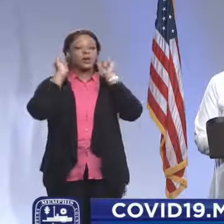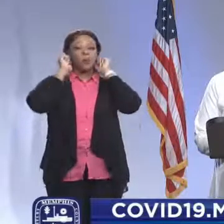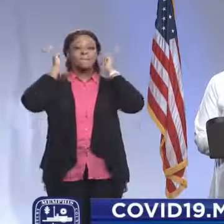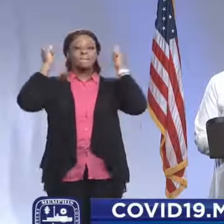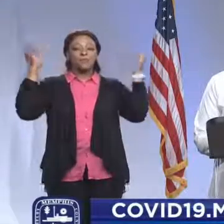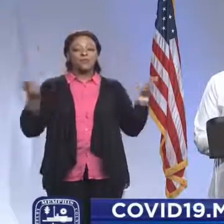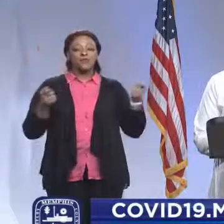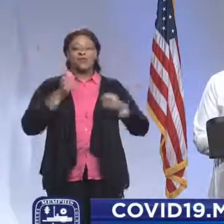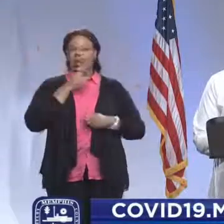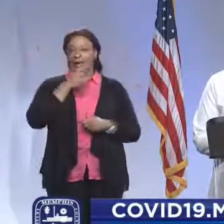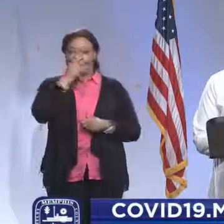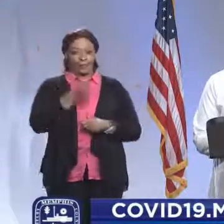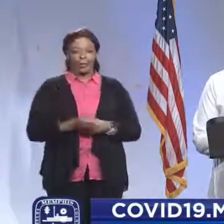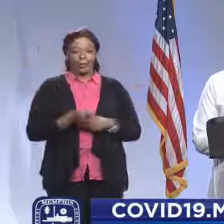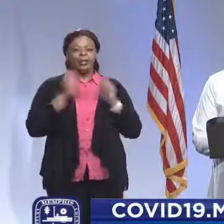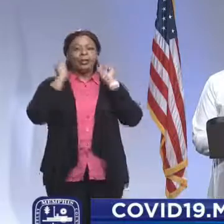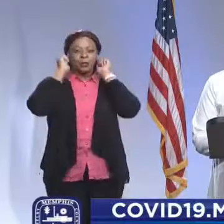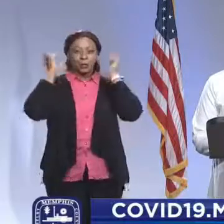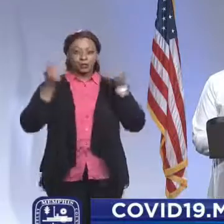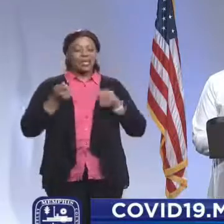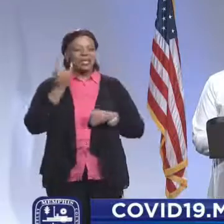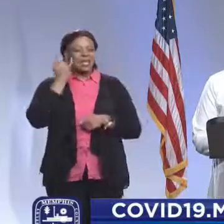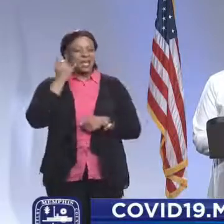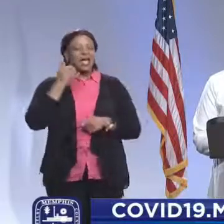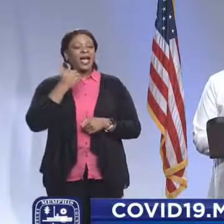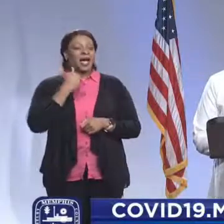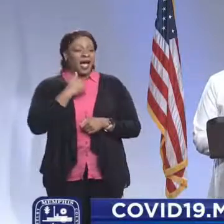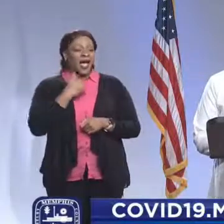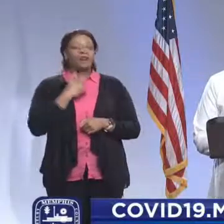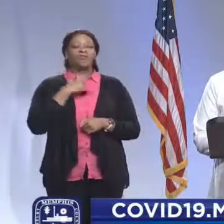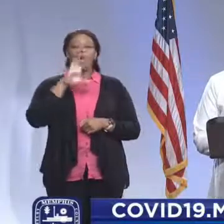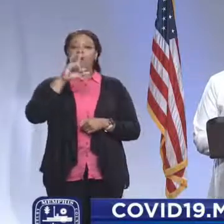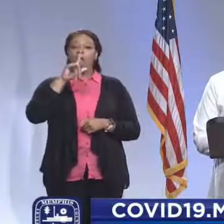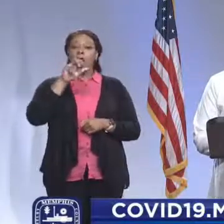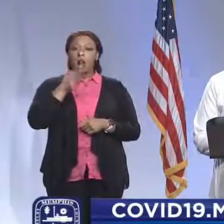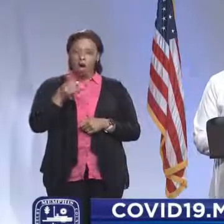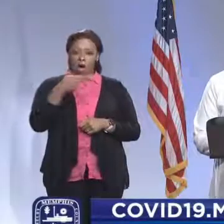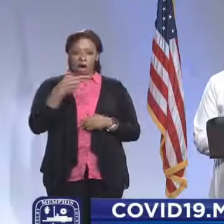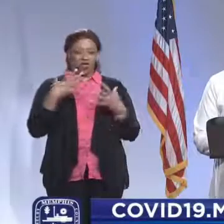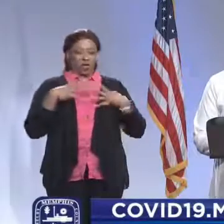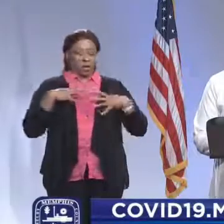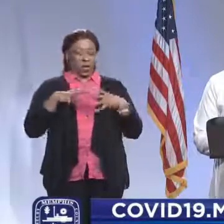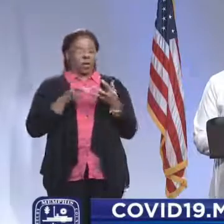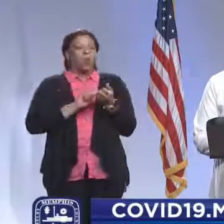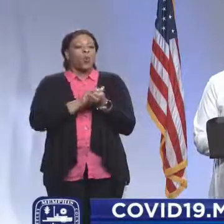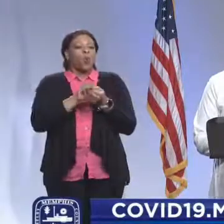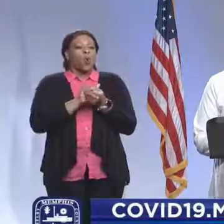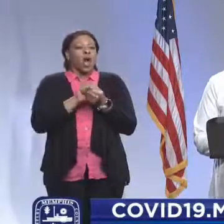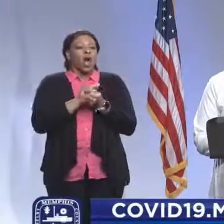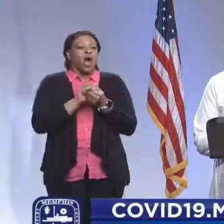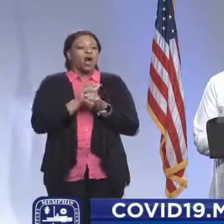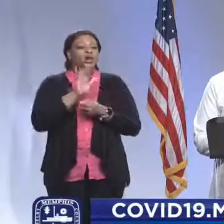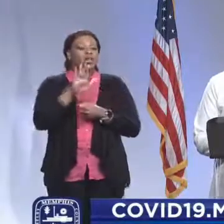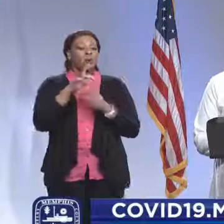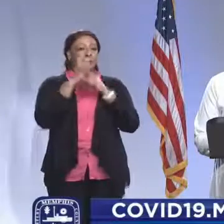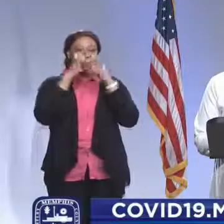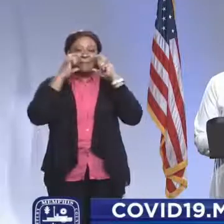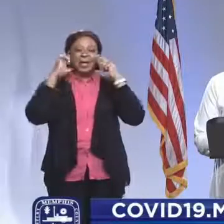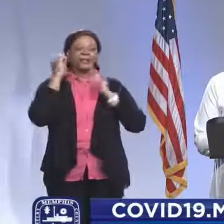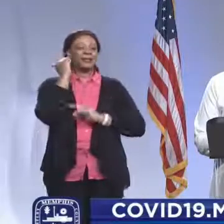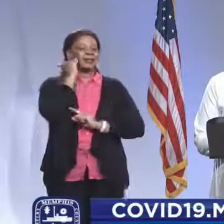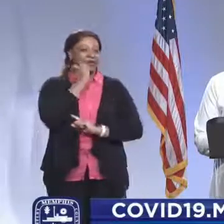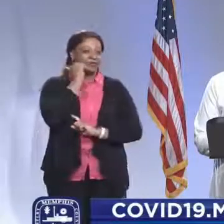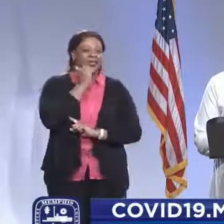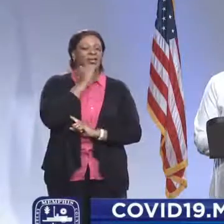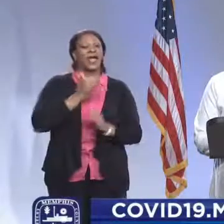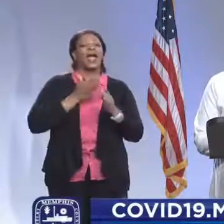the mask. If you have a cloth mask, CDC asks that you wash your mask daily.